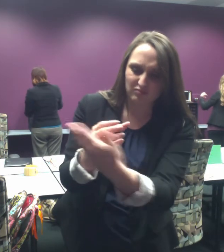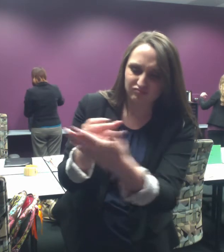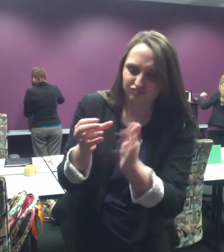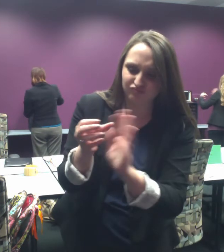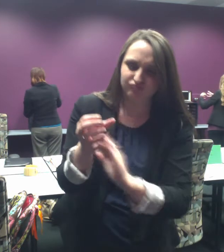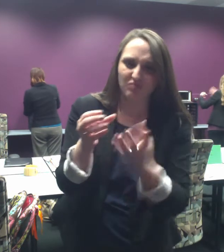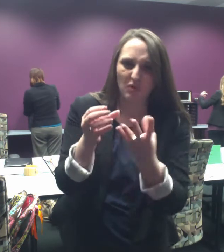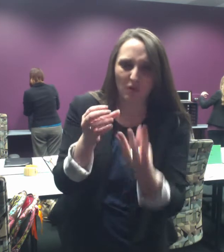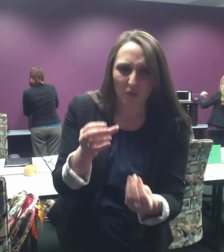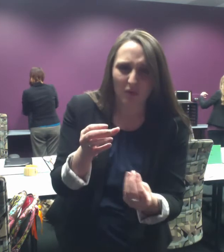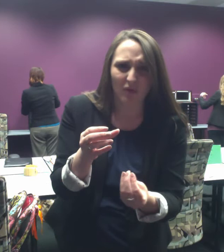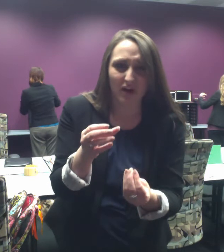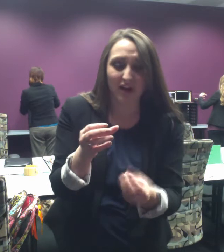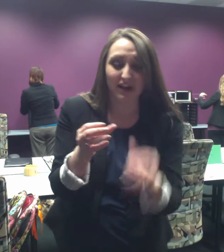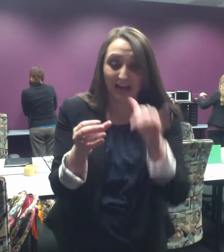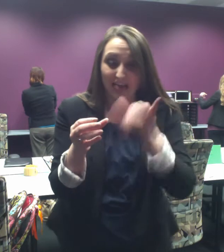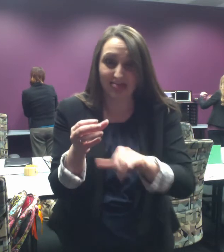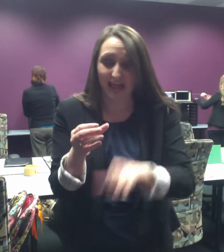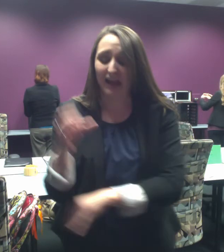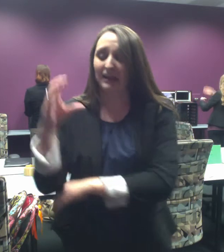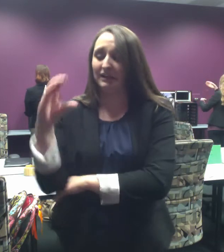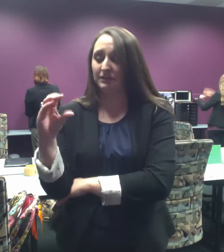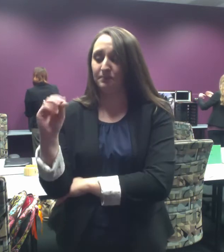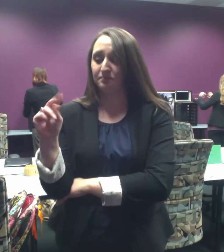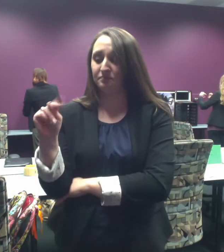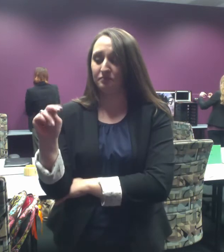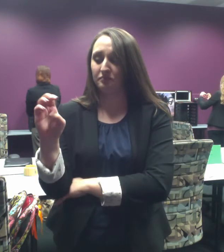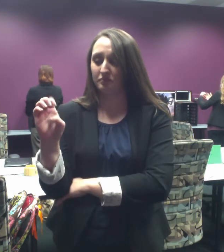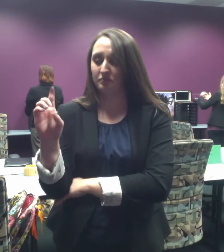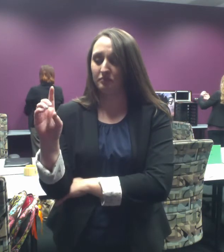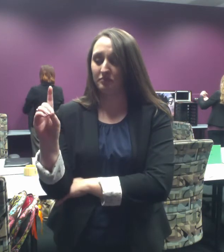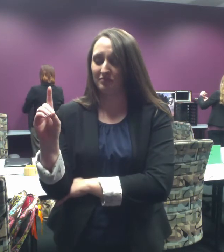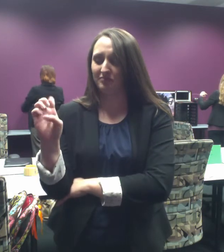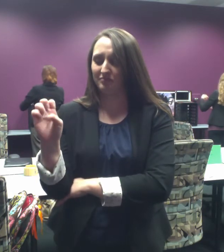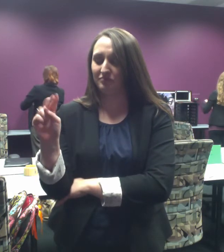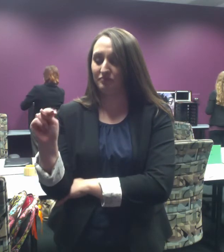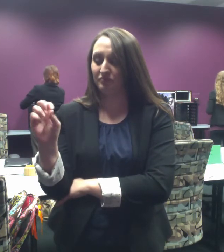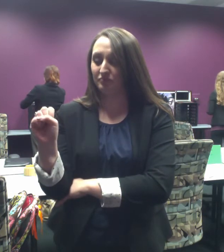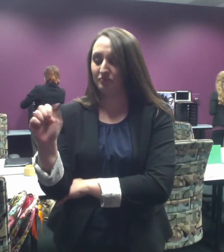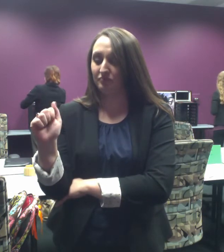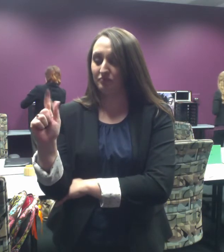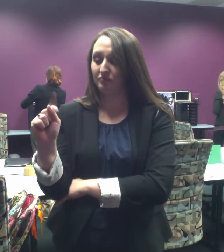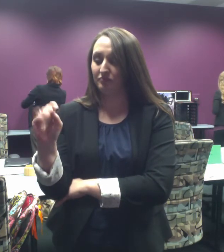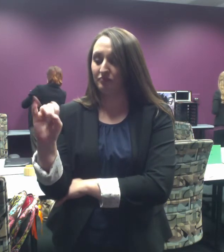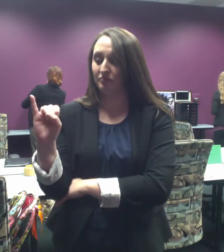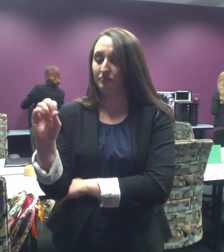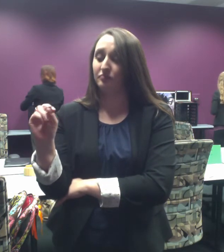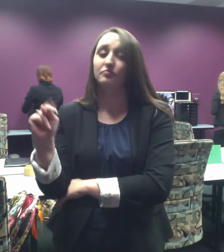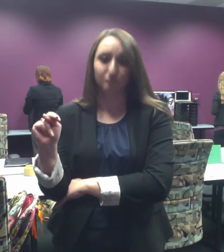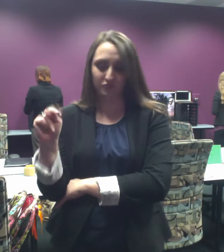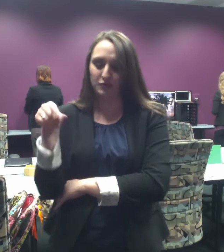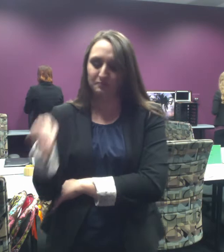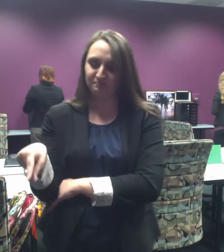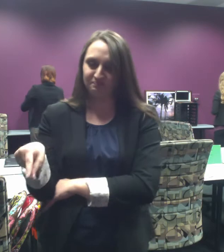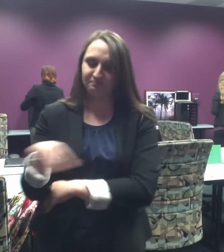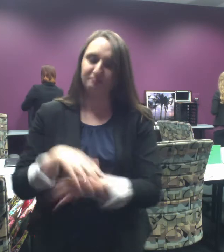questions that end in yes and no. And we sat there for 45 minutes, and they asked me questions. Mr. Corner, no. Yes. Mr. Corner, no. And I said, no. And